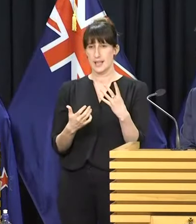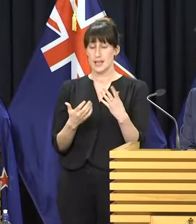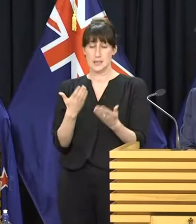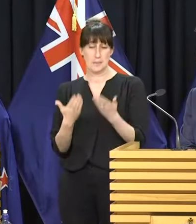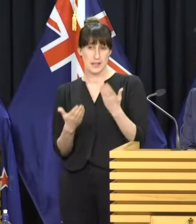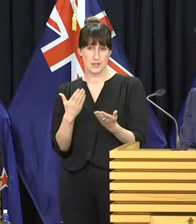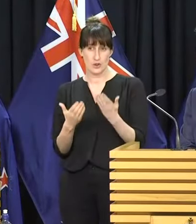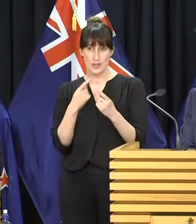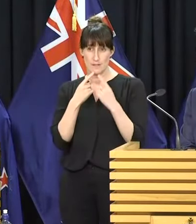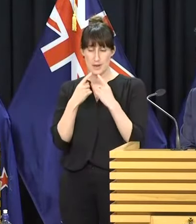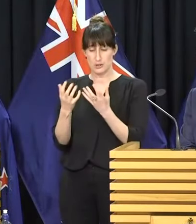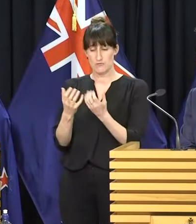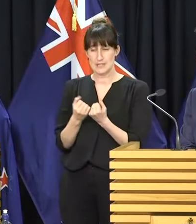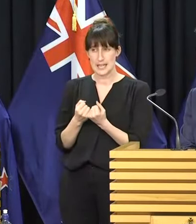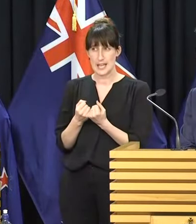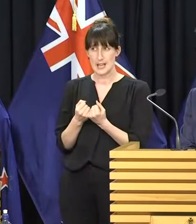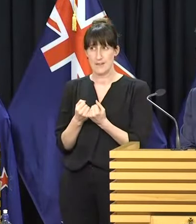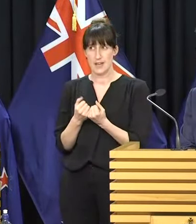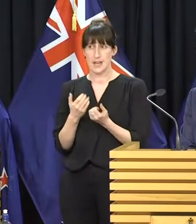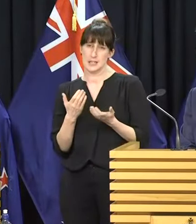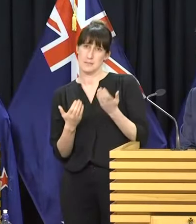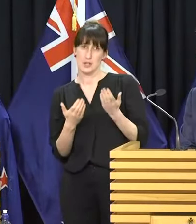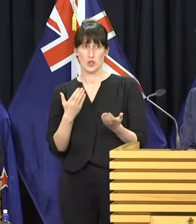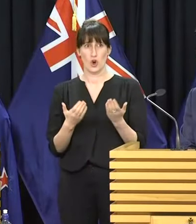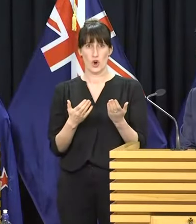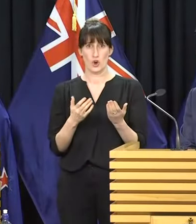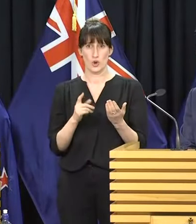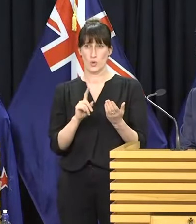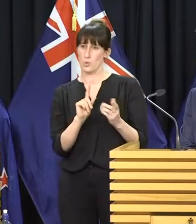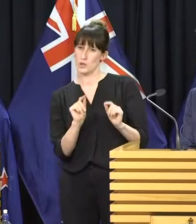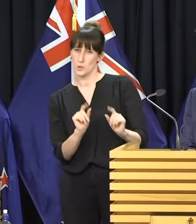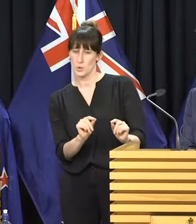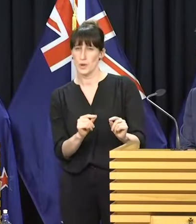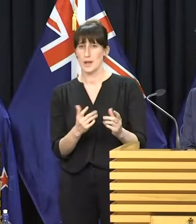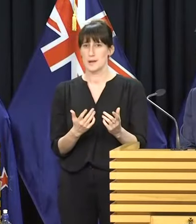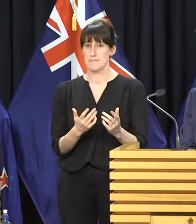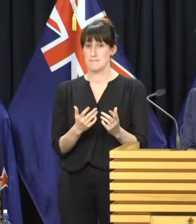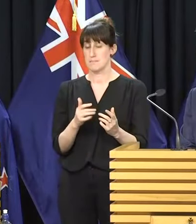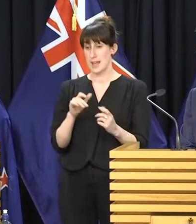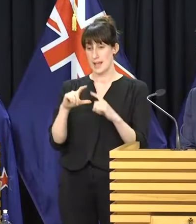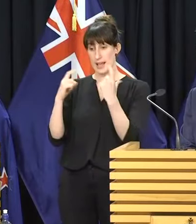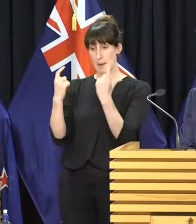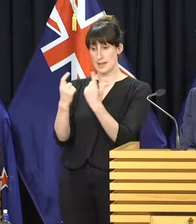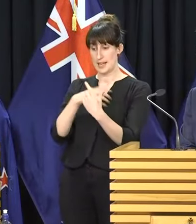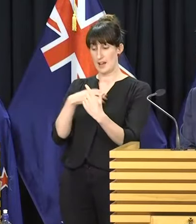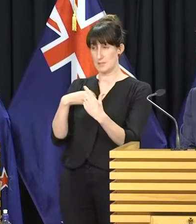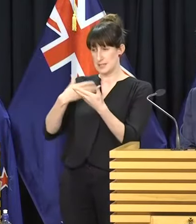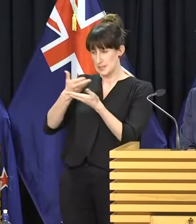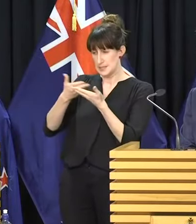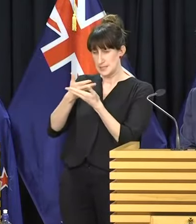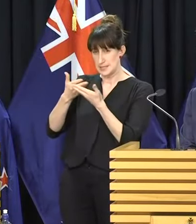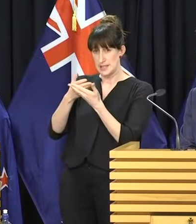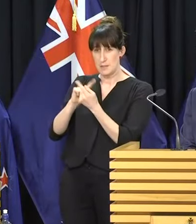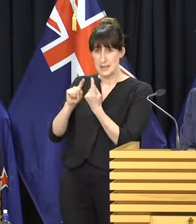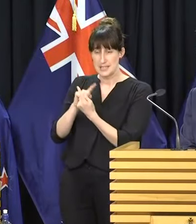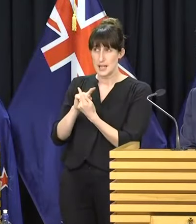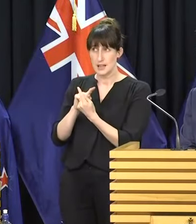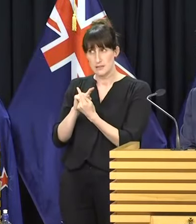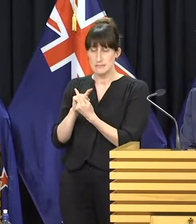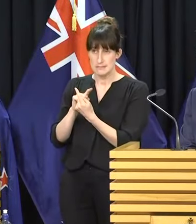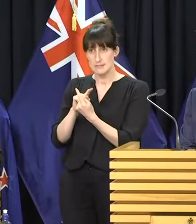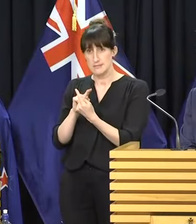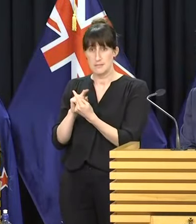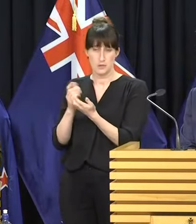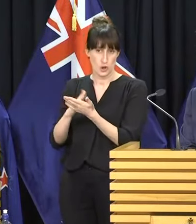in the afternoon, what types of actions might we need to take? Would we need a cabinet meeting, which would most likely be a virtual